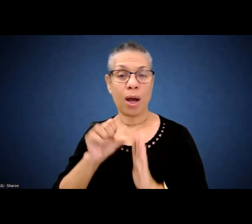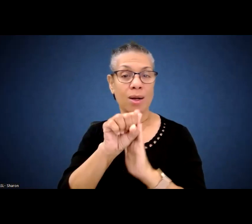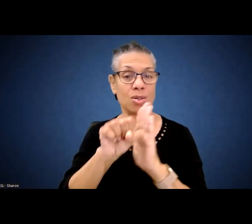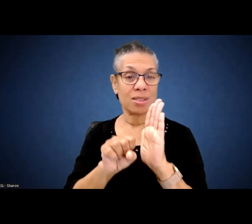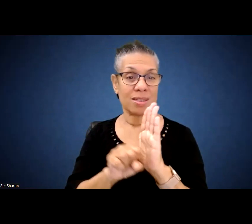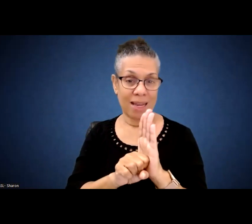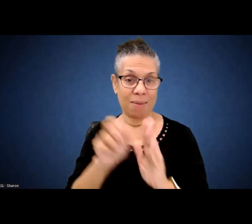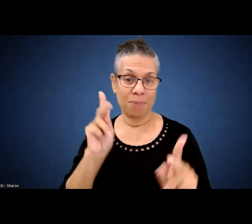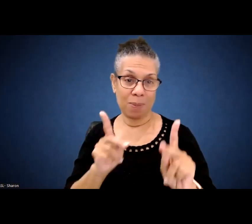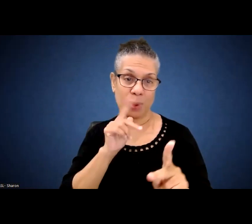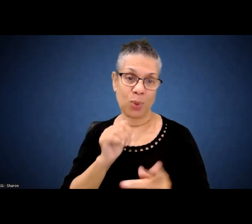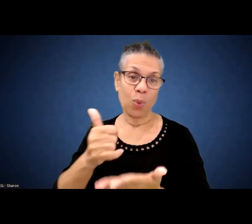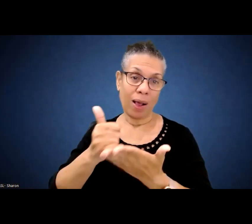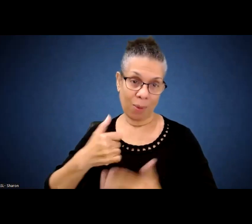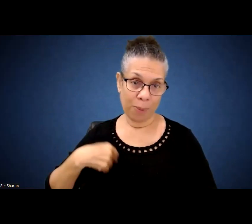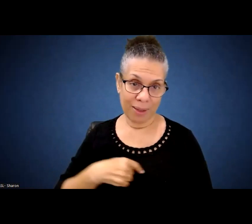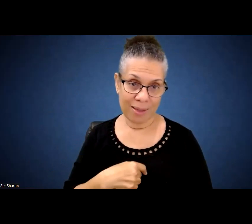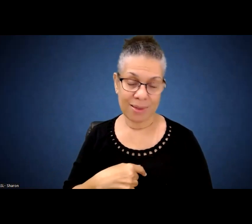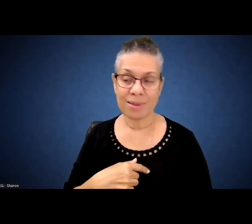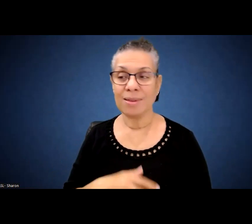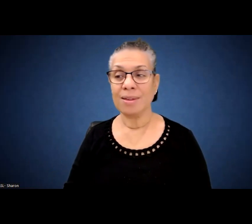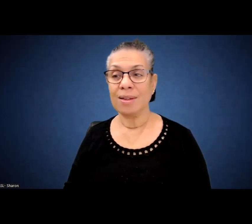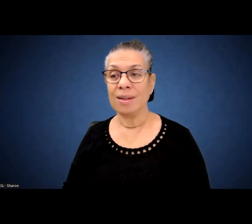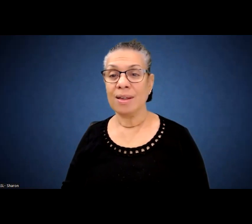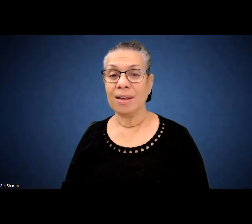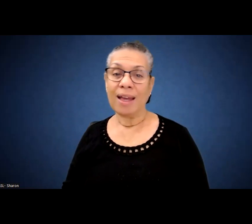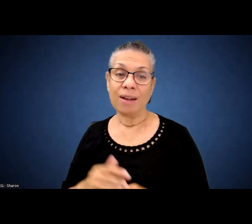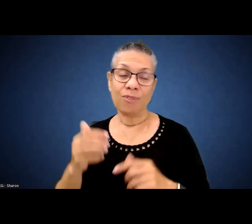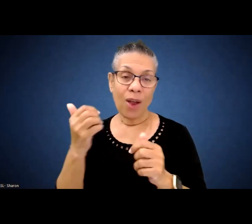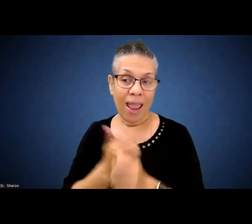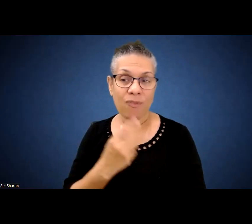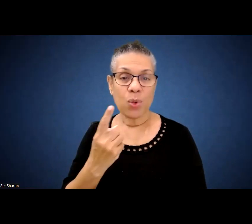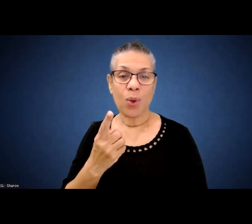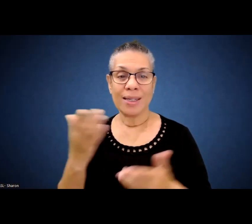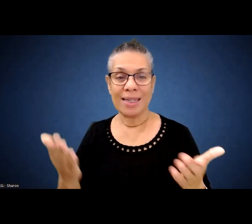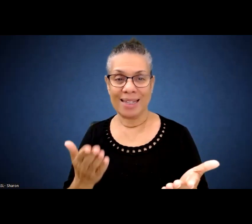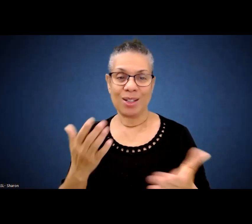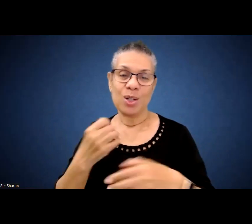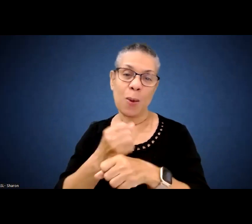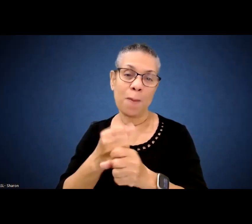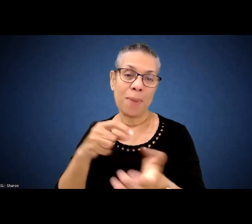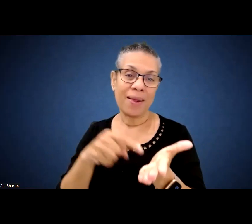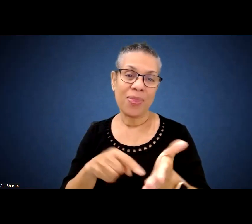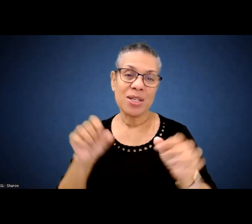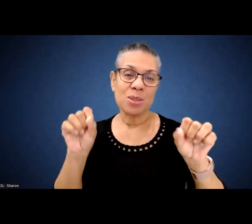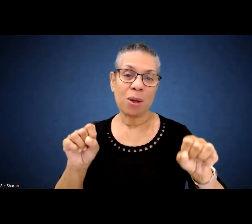doing that for us, and for everybody here who's making it possible.